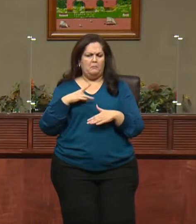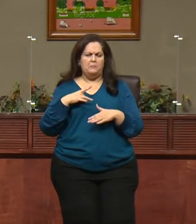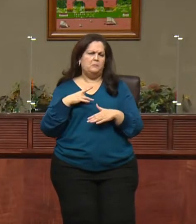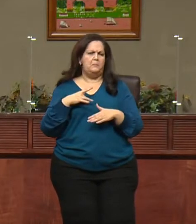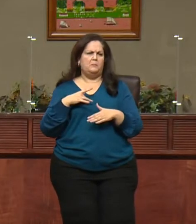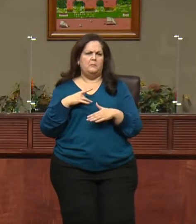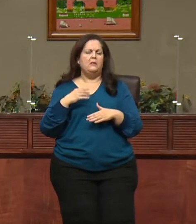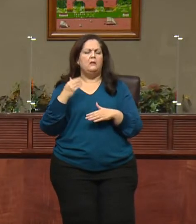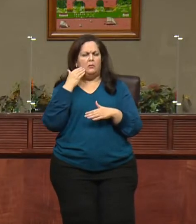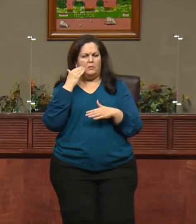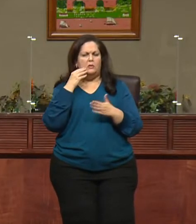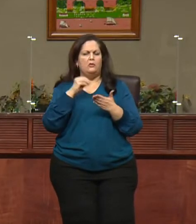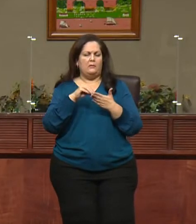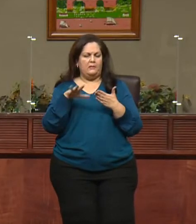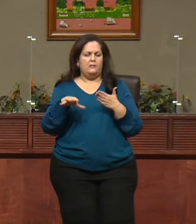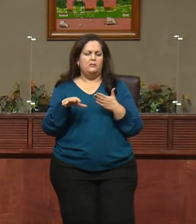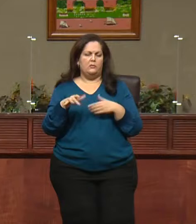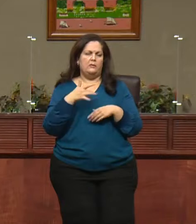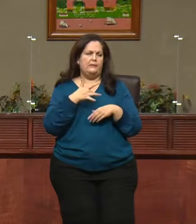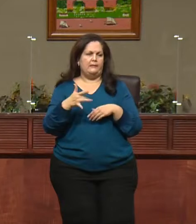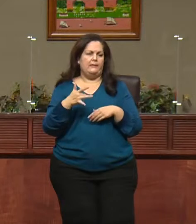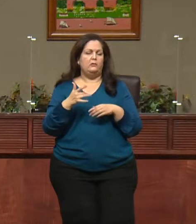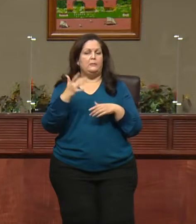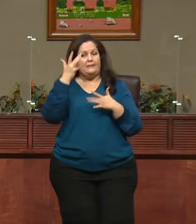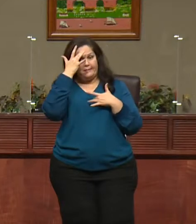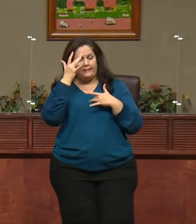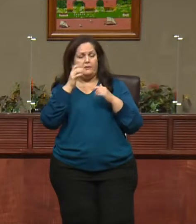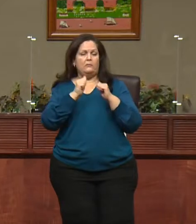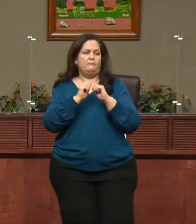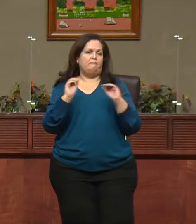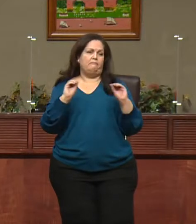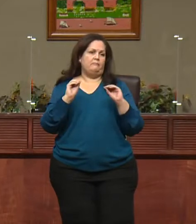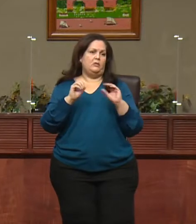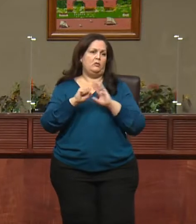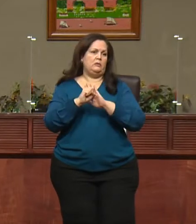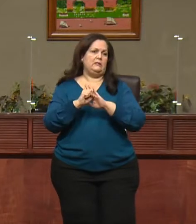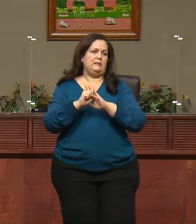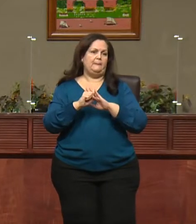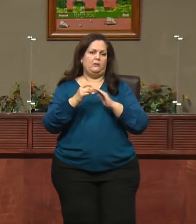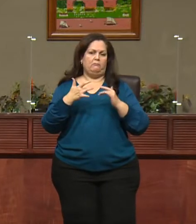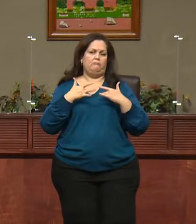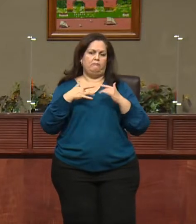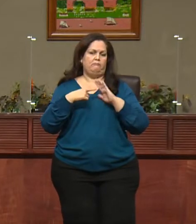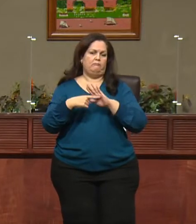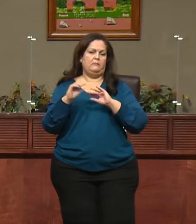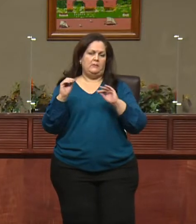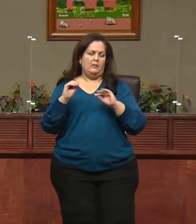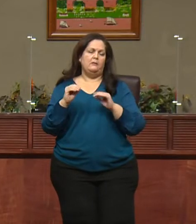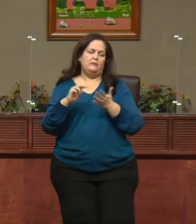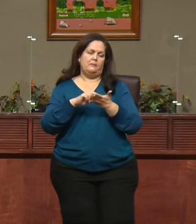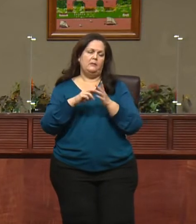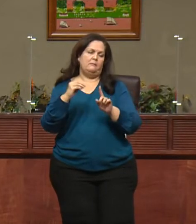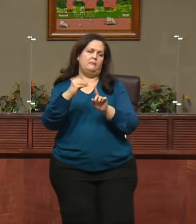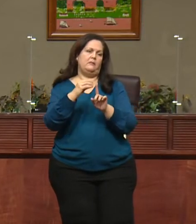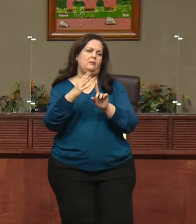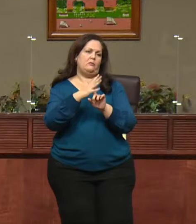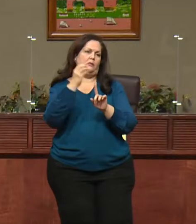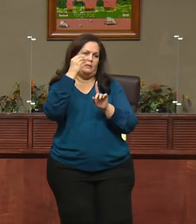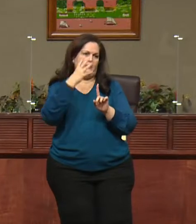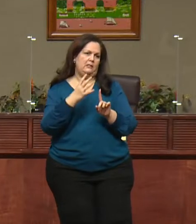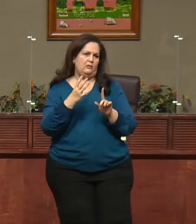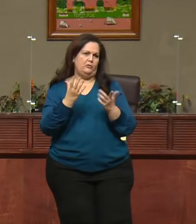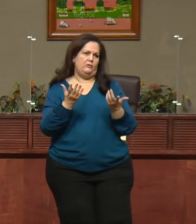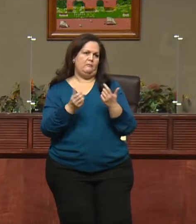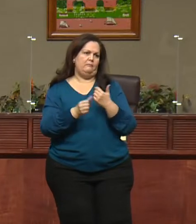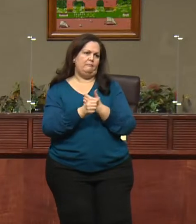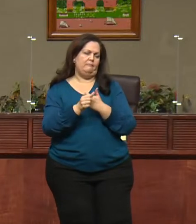the students tends to be asymptomatic, many, so that expose teachers to additional risk that they may not even